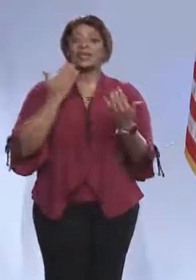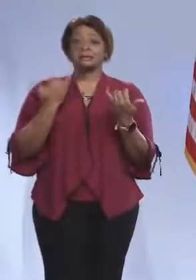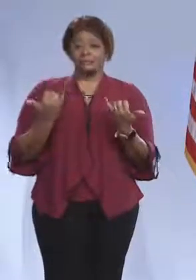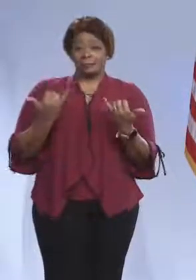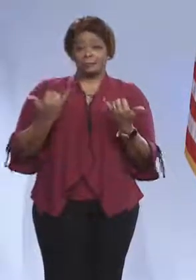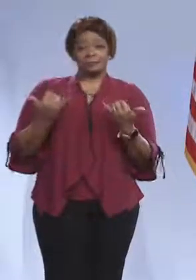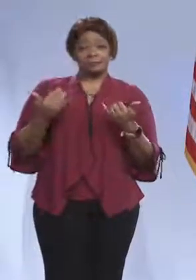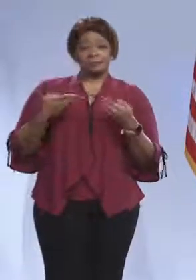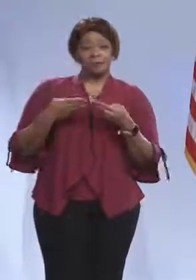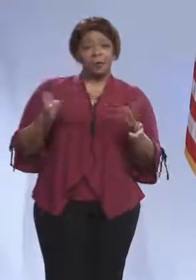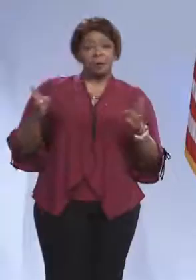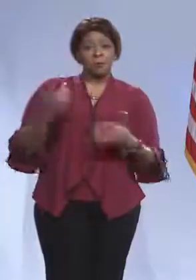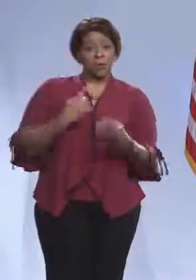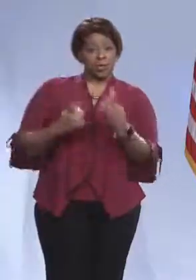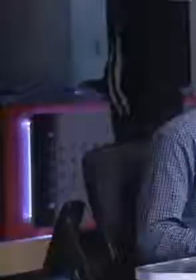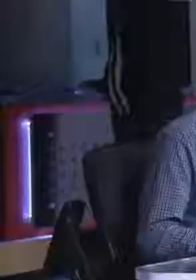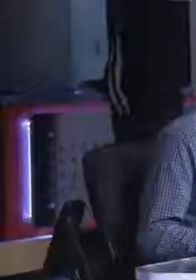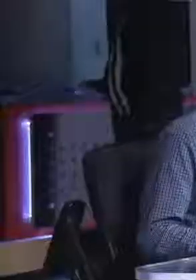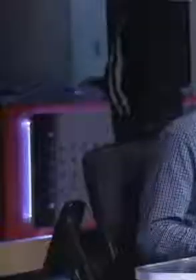time, we'll be taking questions.